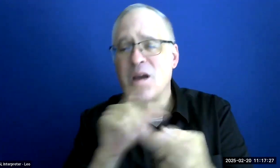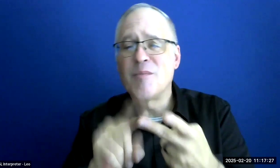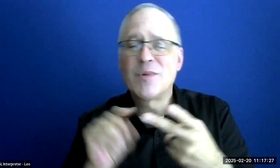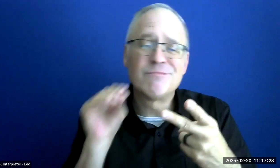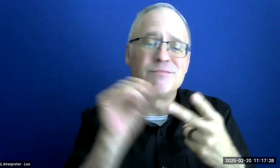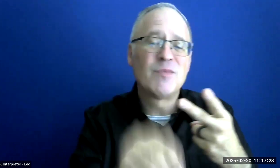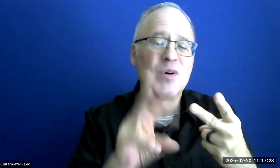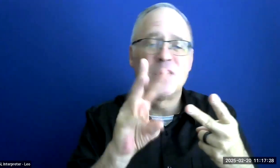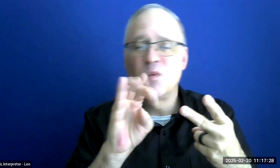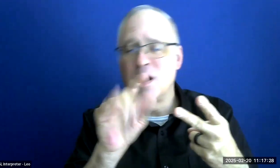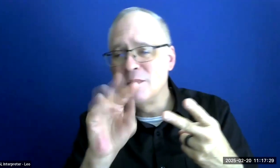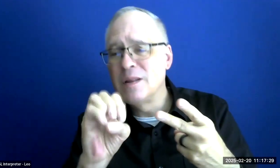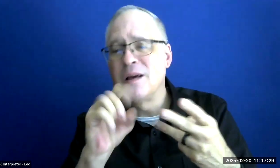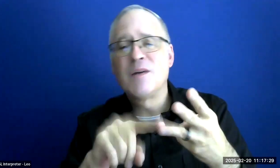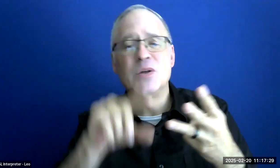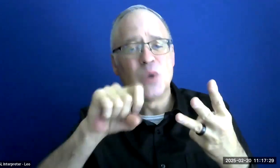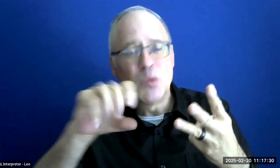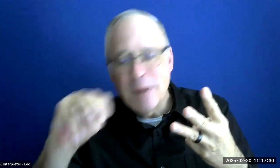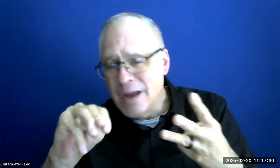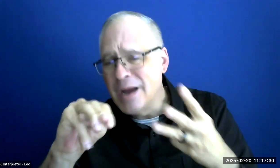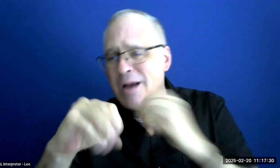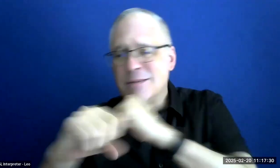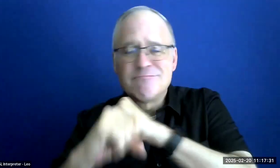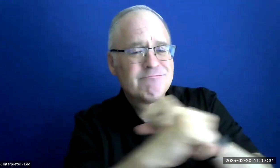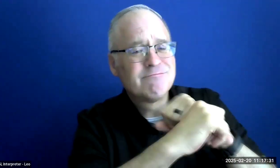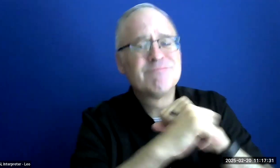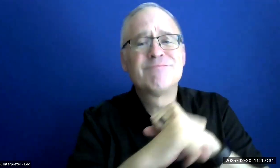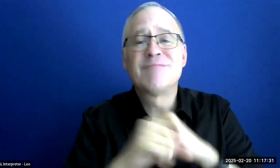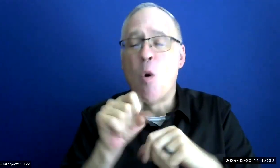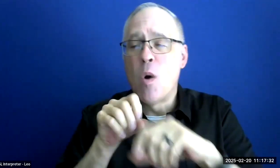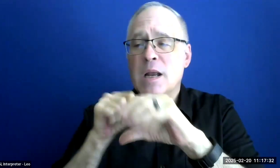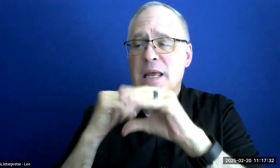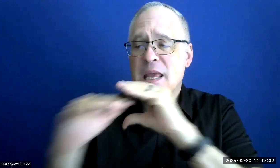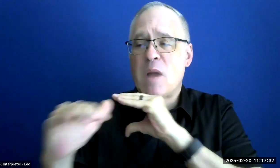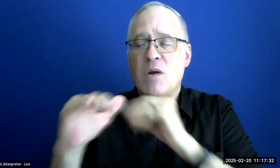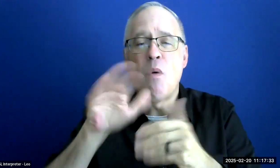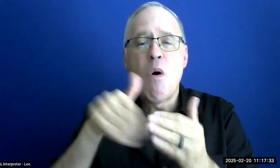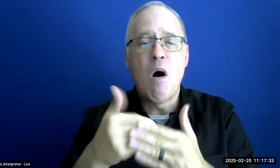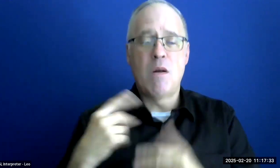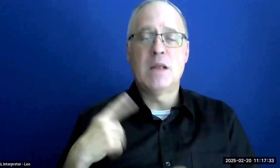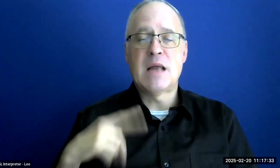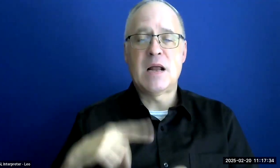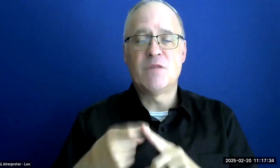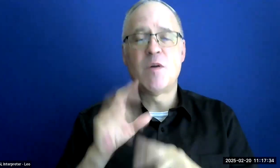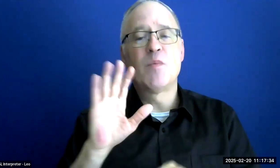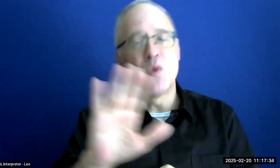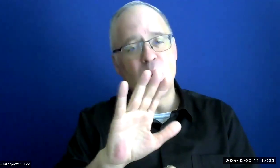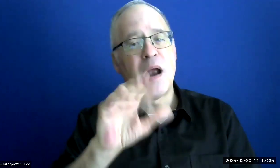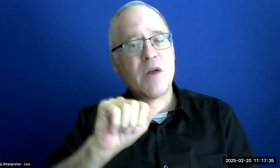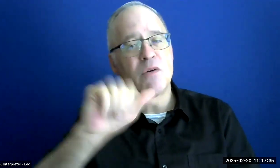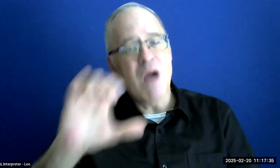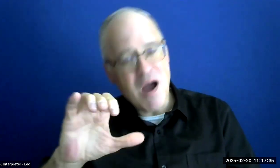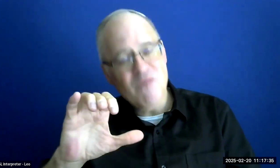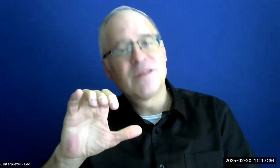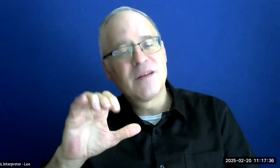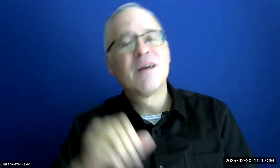shared on social media, included in an email to the voting members of your annual conference, or used as talking points or an outline